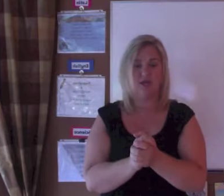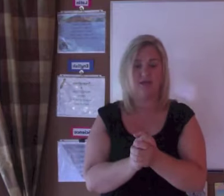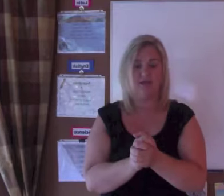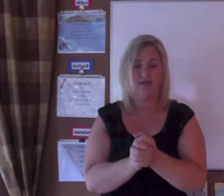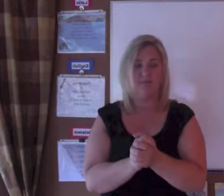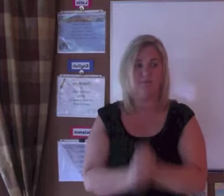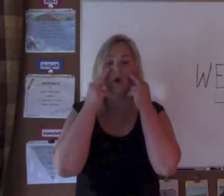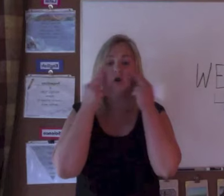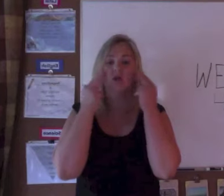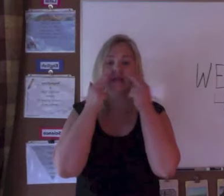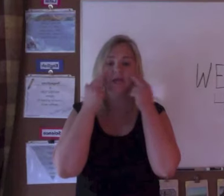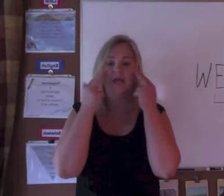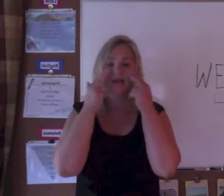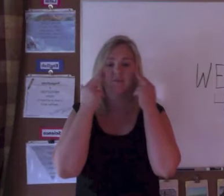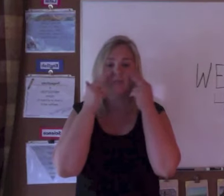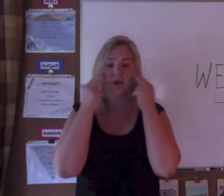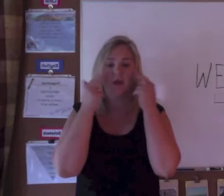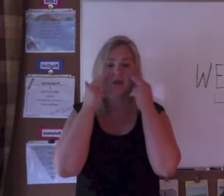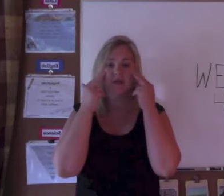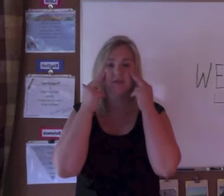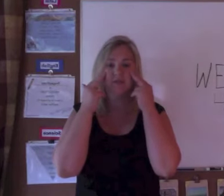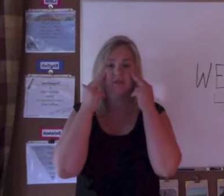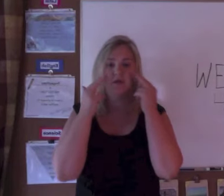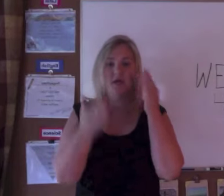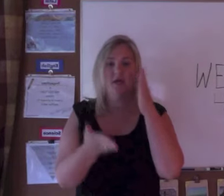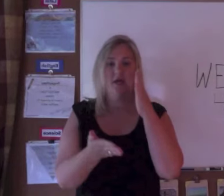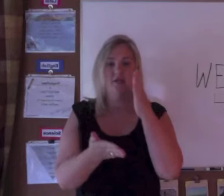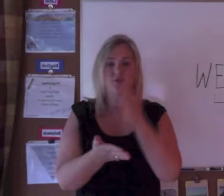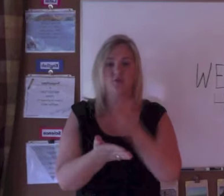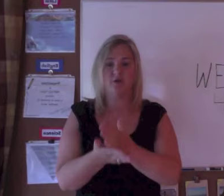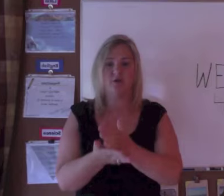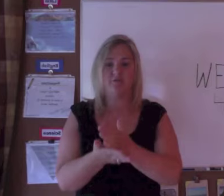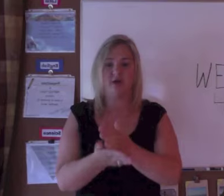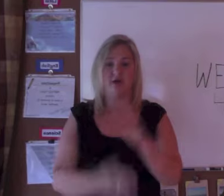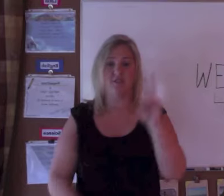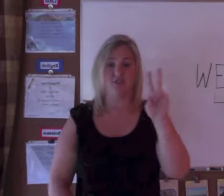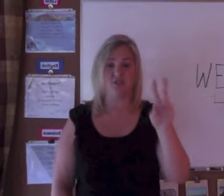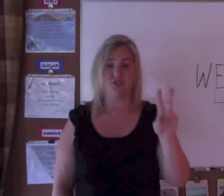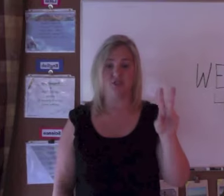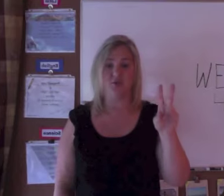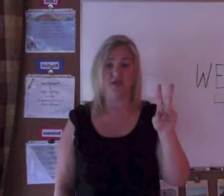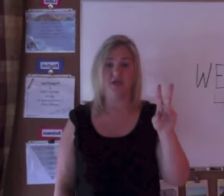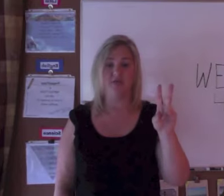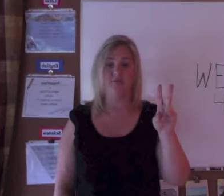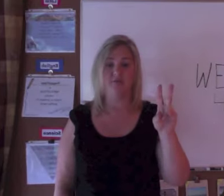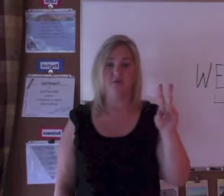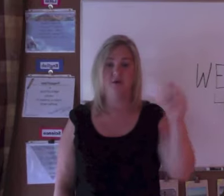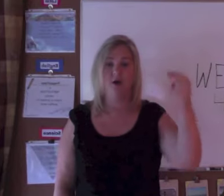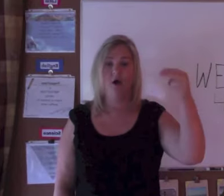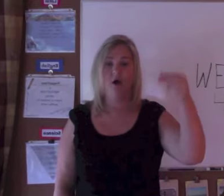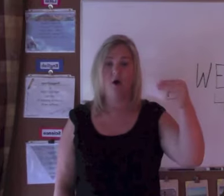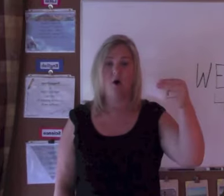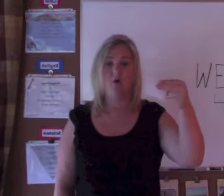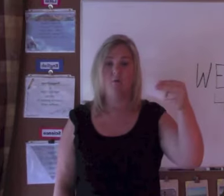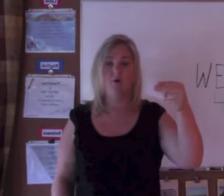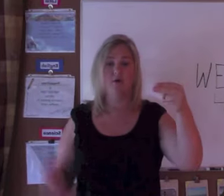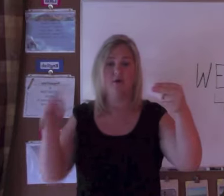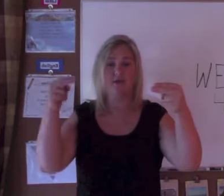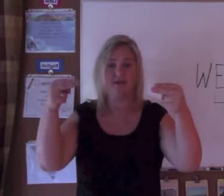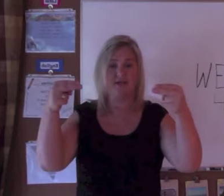Kingdom. Early Native Americans, Israel divides into two kingdoms, Homer and